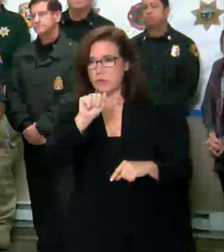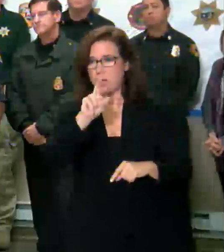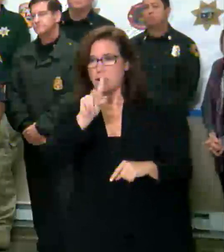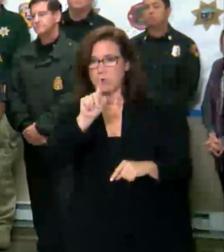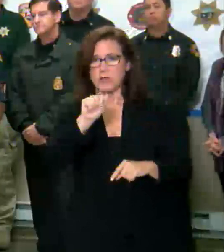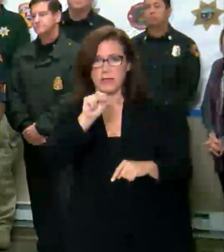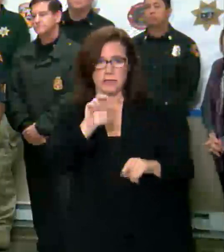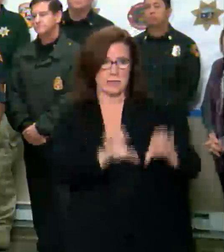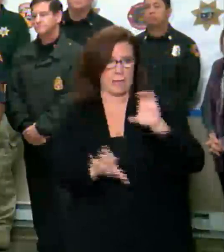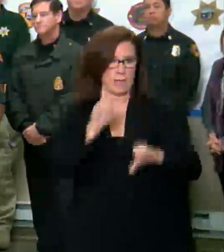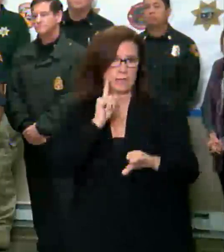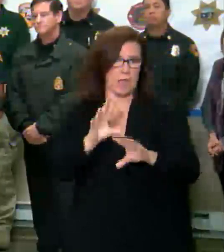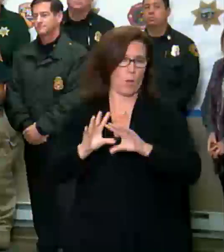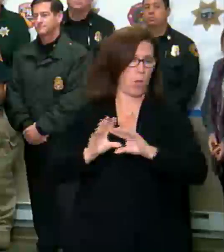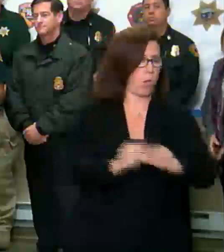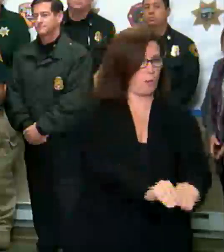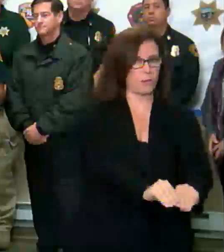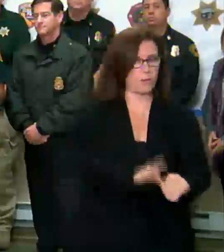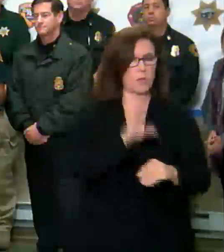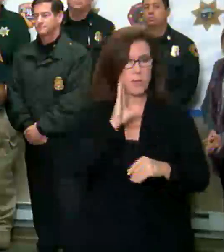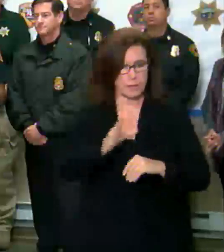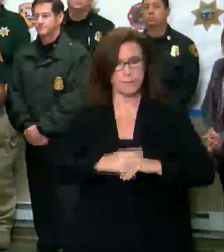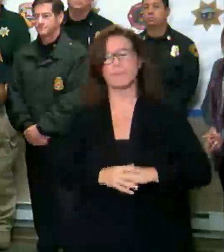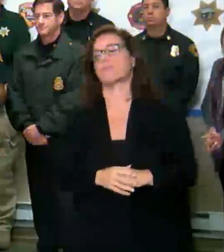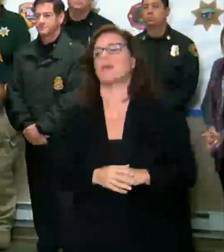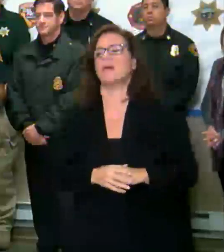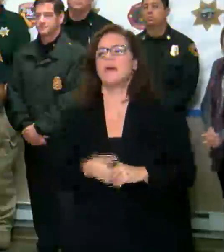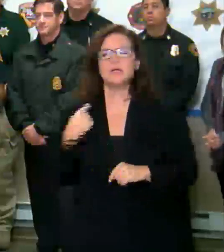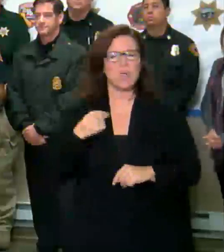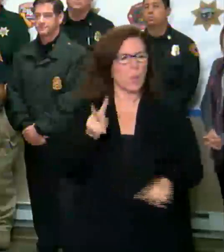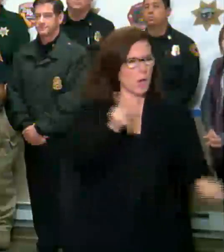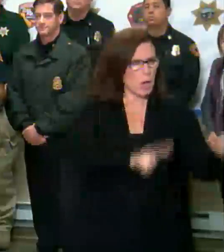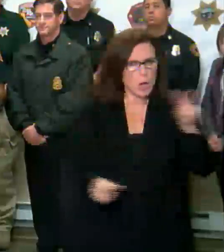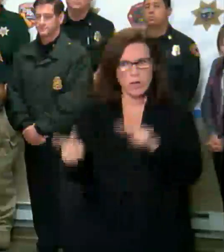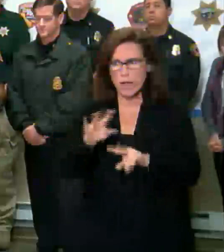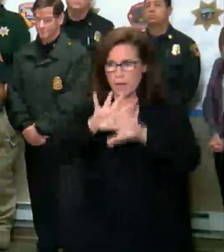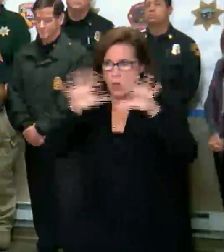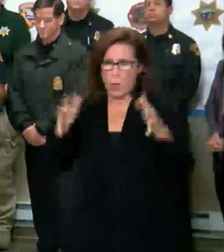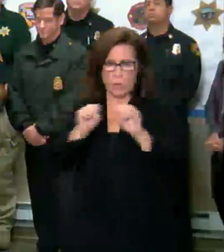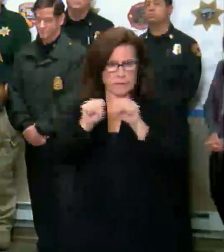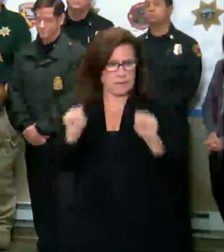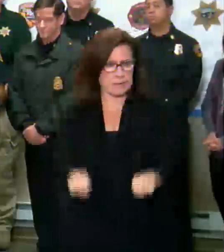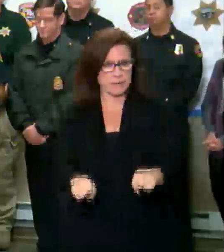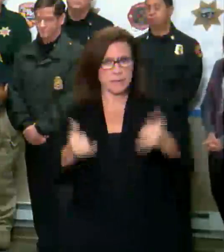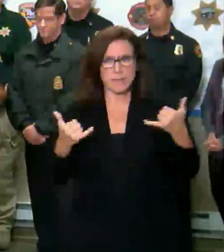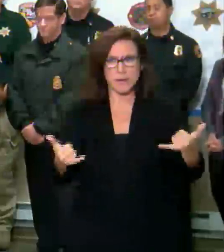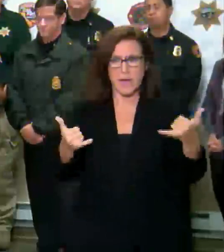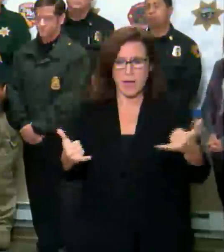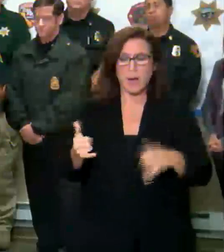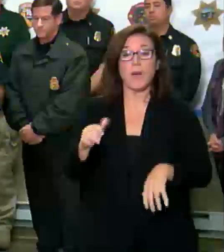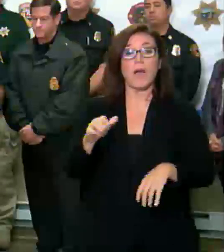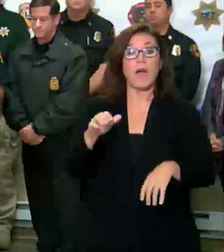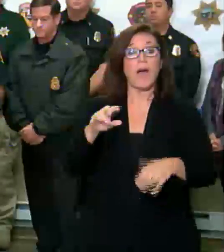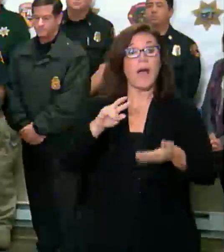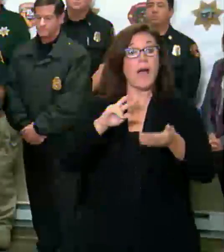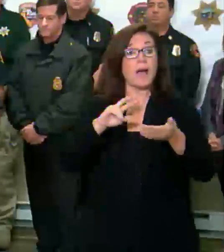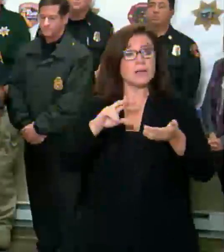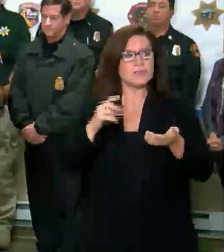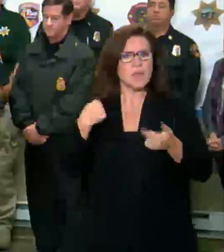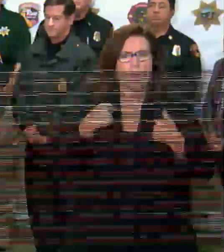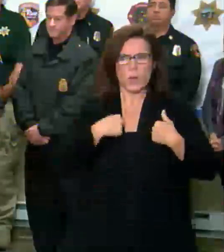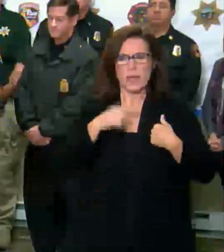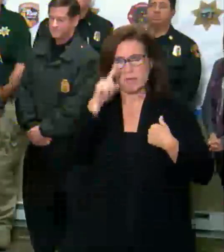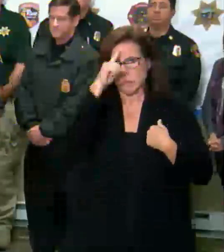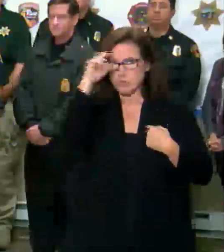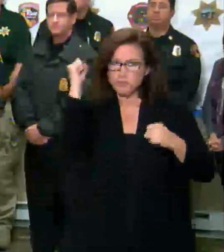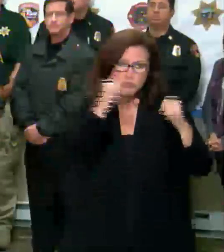And if we are doing our job properly as an Incident Command system, we're thinking strategically, which means we have multiple plans. The plan for